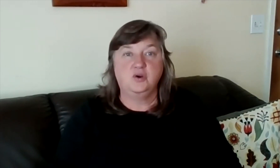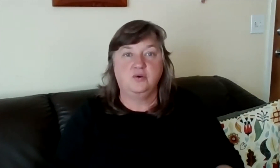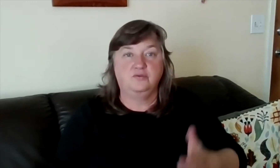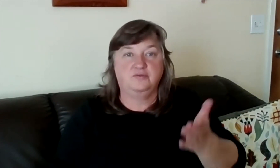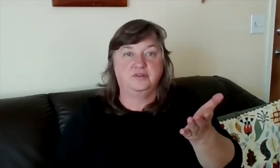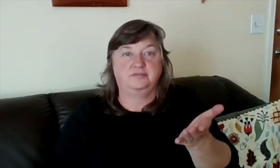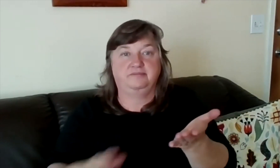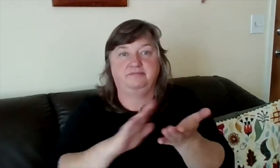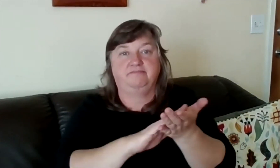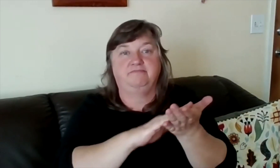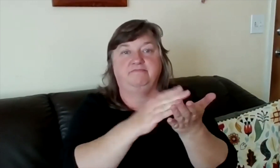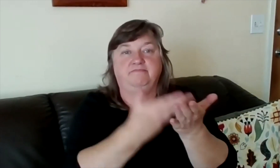Stove.